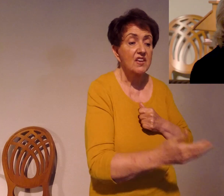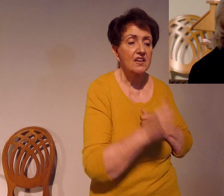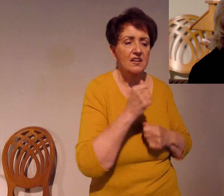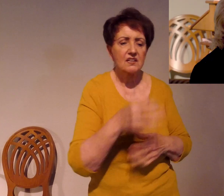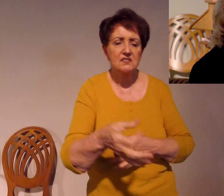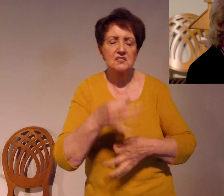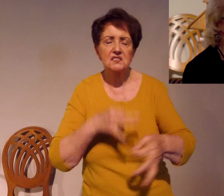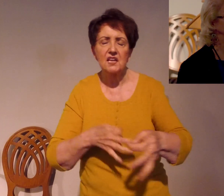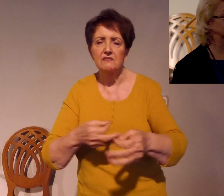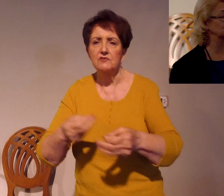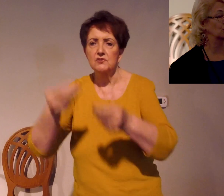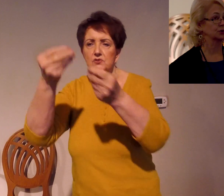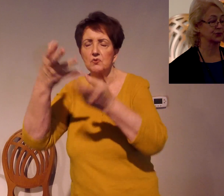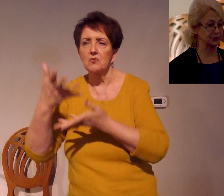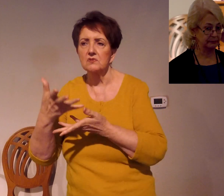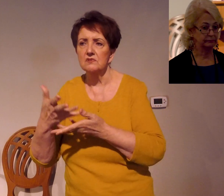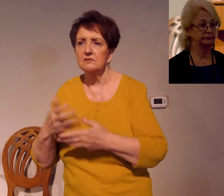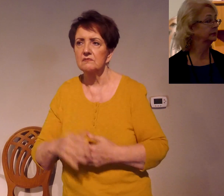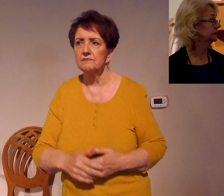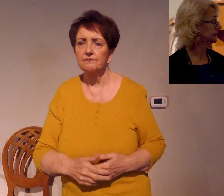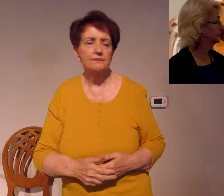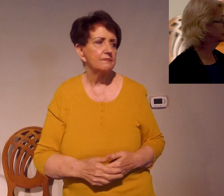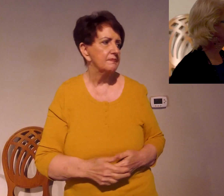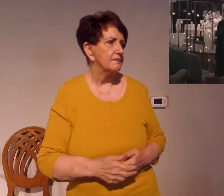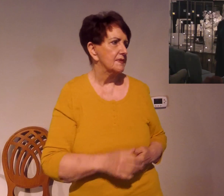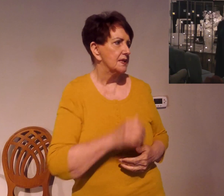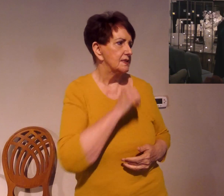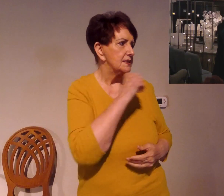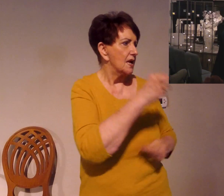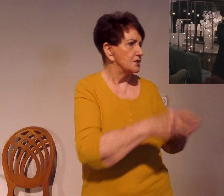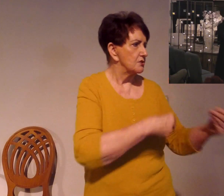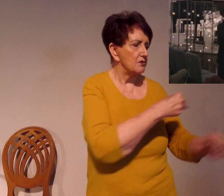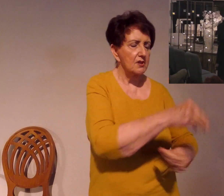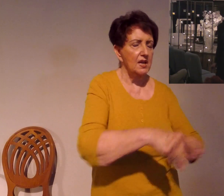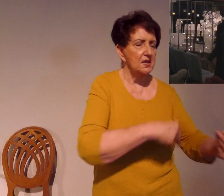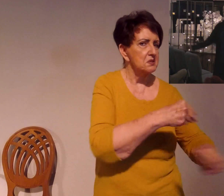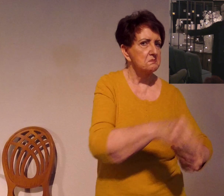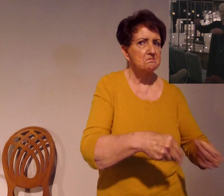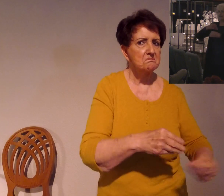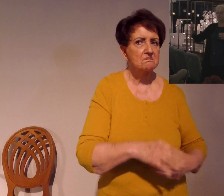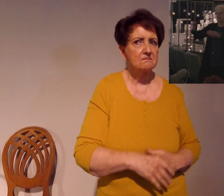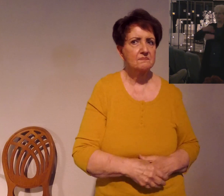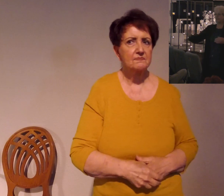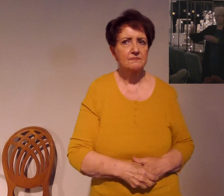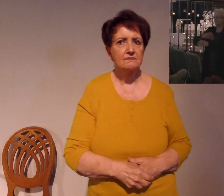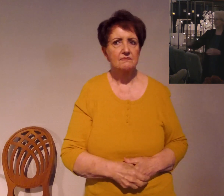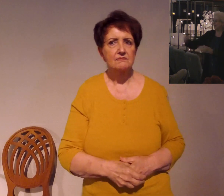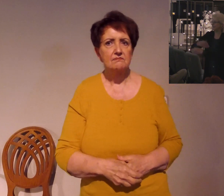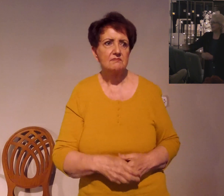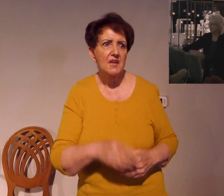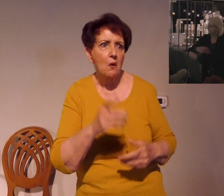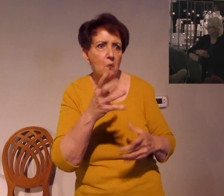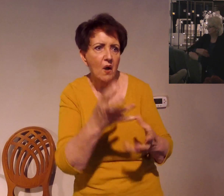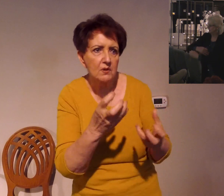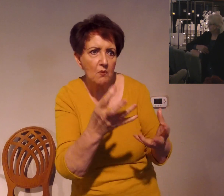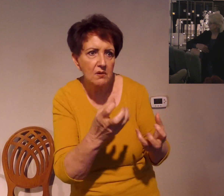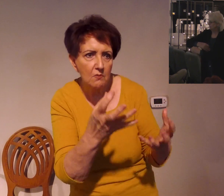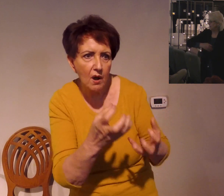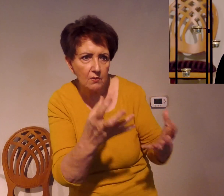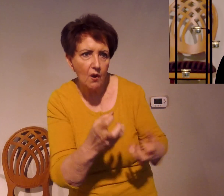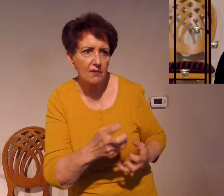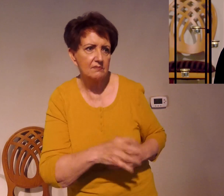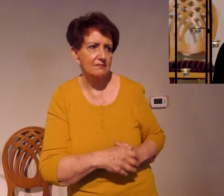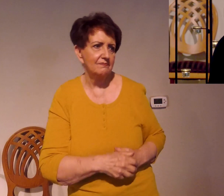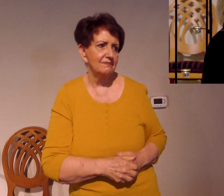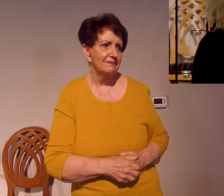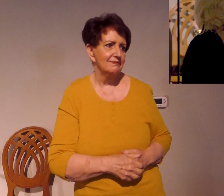of the thing instead of the source. It's not circulated. It's not circulated. I've got to have it, have it, have it, have it, have it.